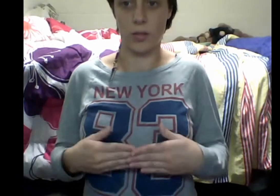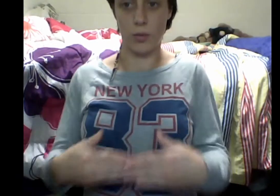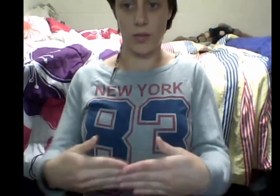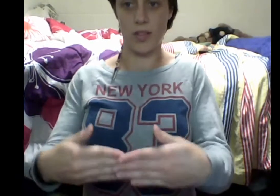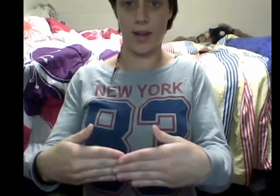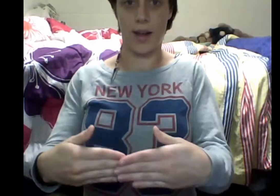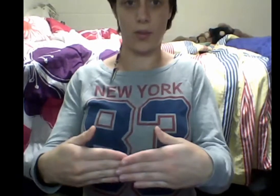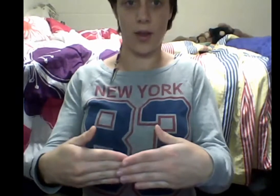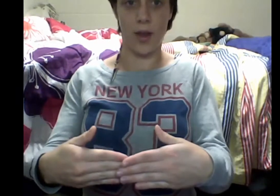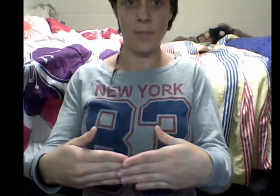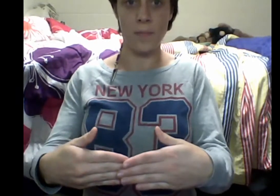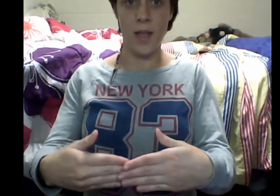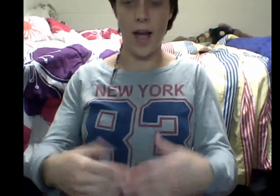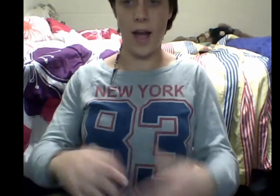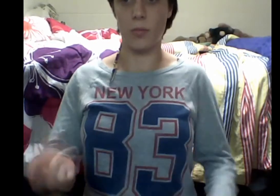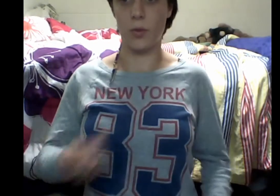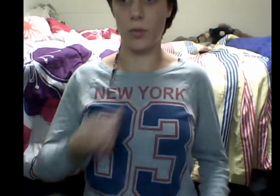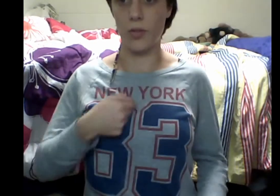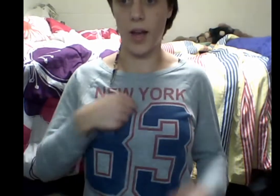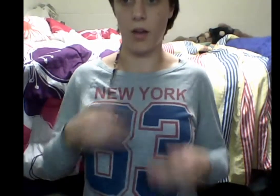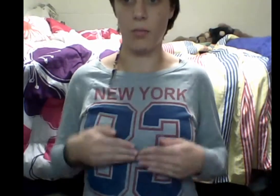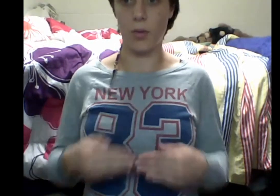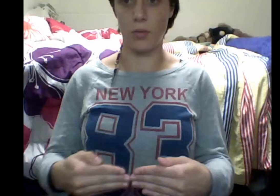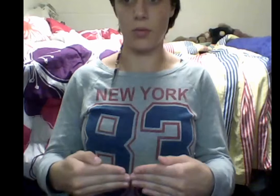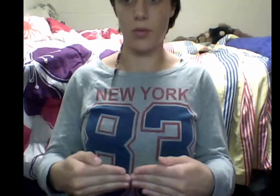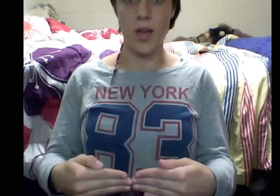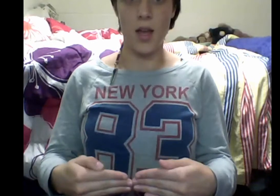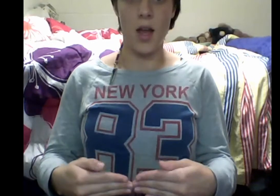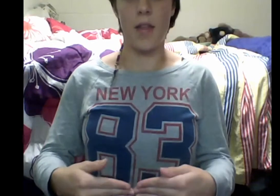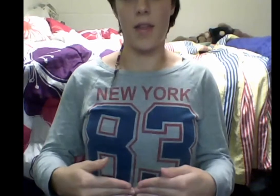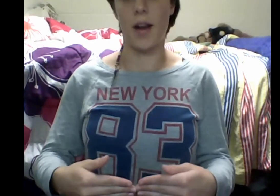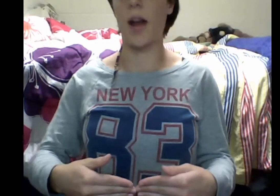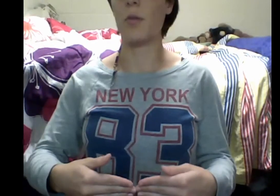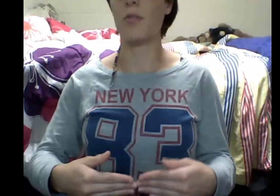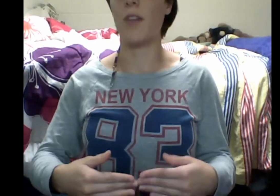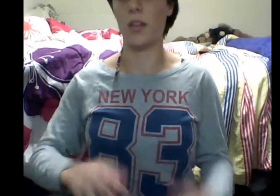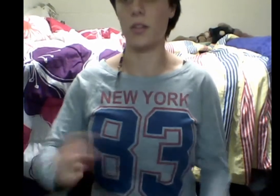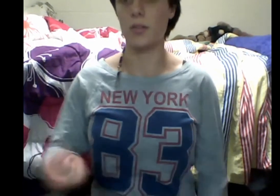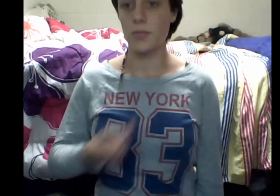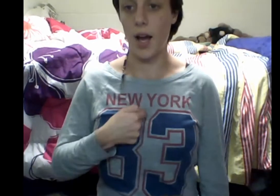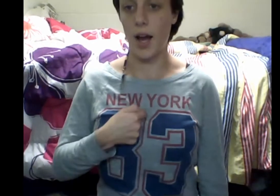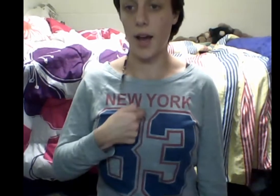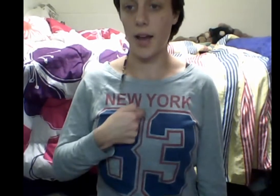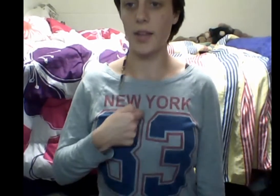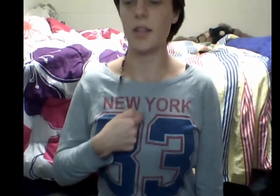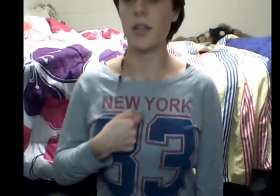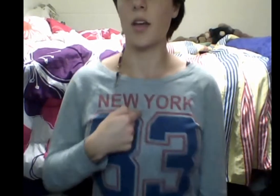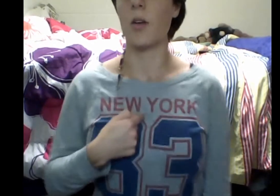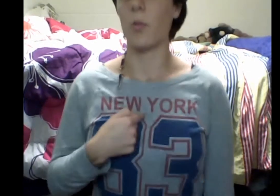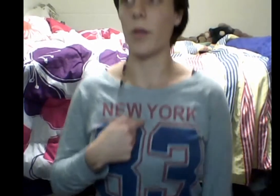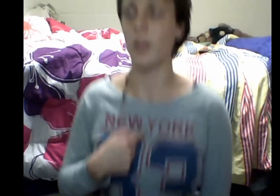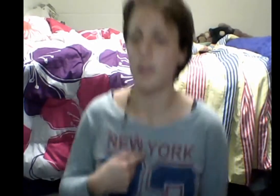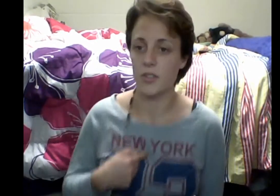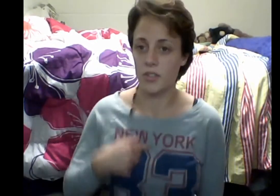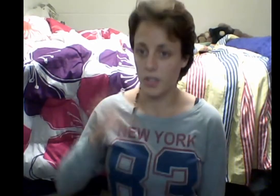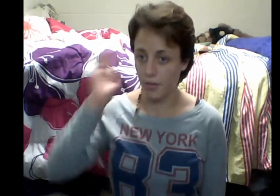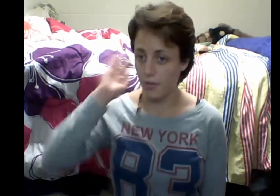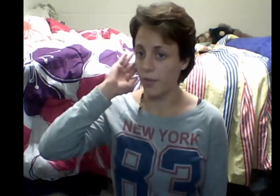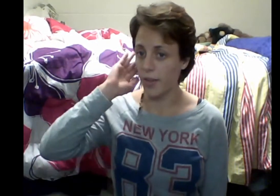moving something out the way. I'll move, and then I will follow. I will is you're just going to flick